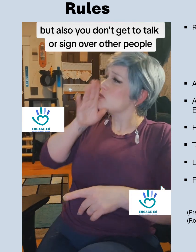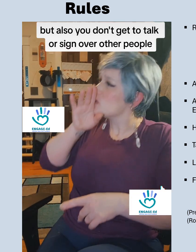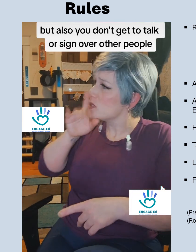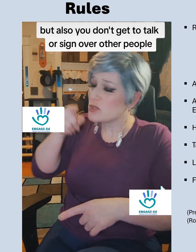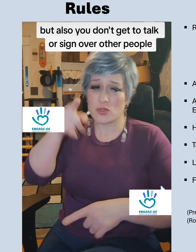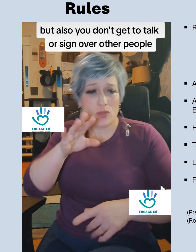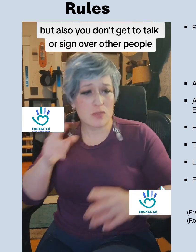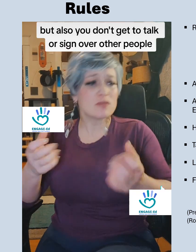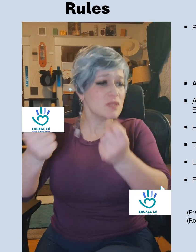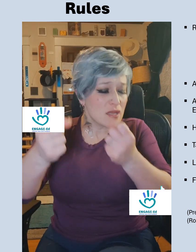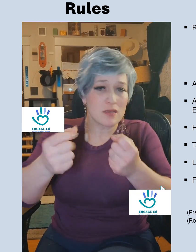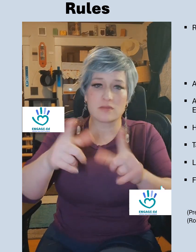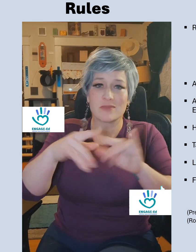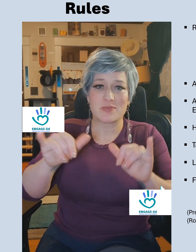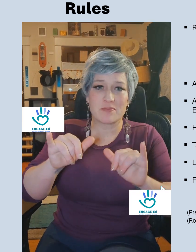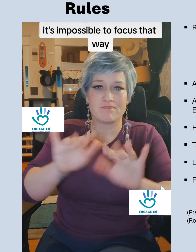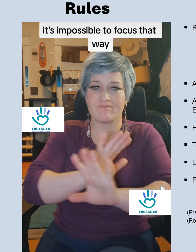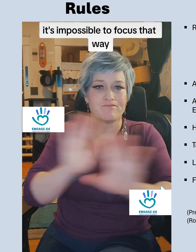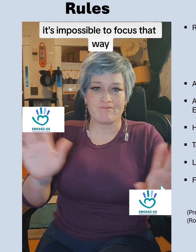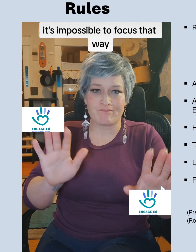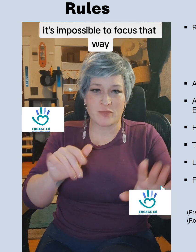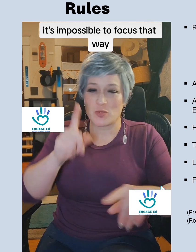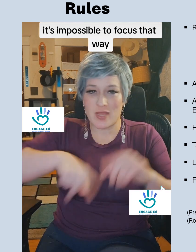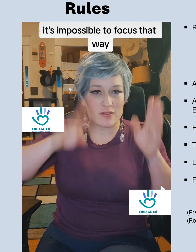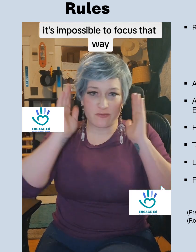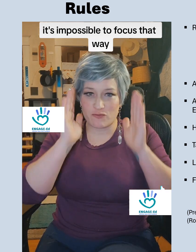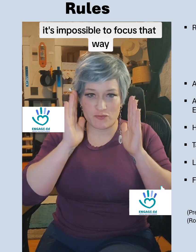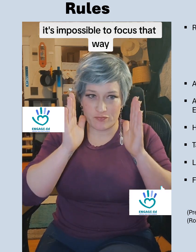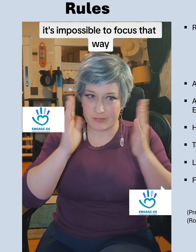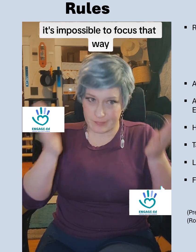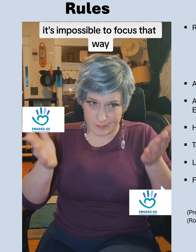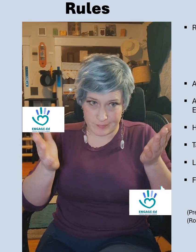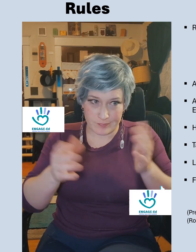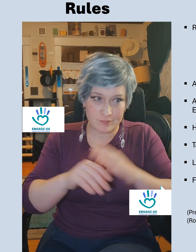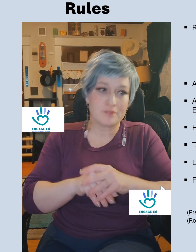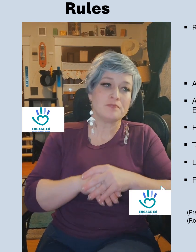over other people. It's impossible to focus that way.